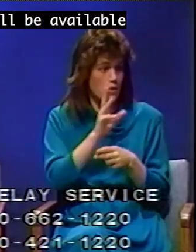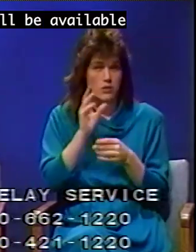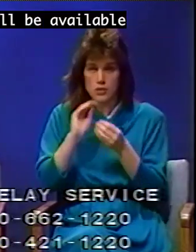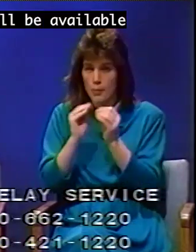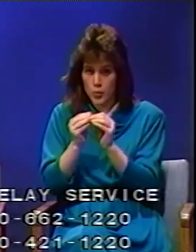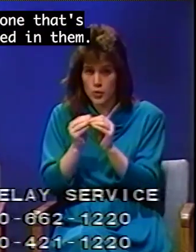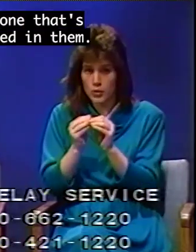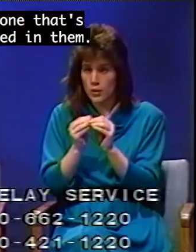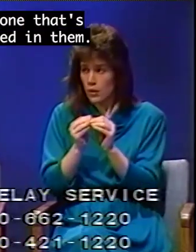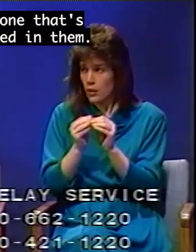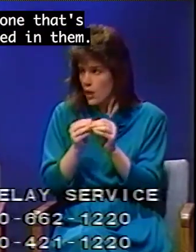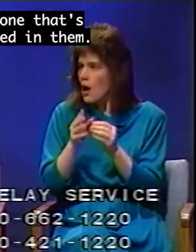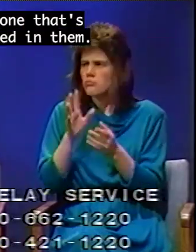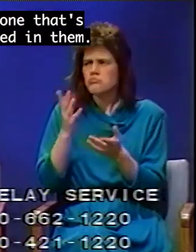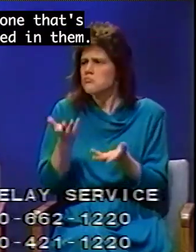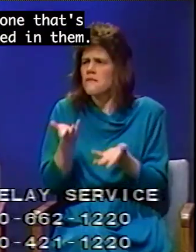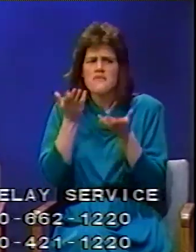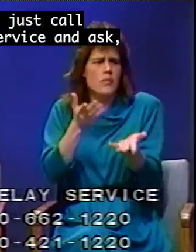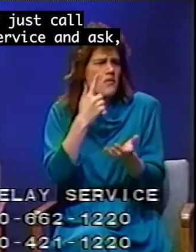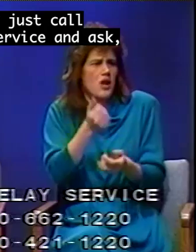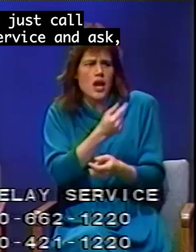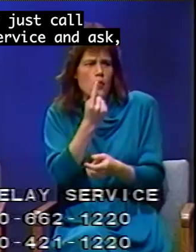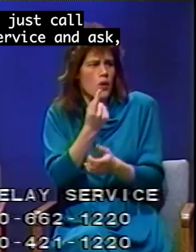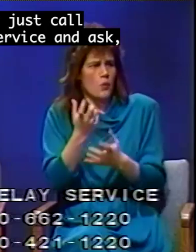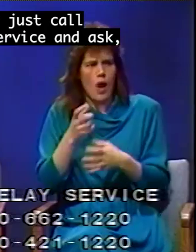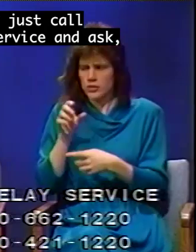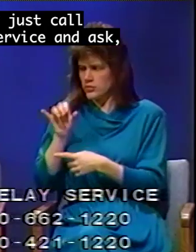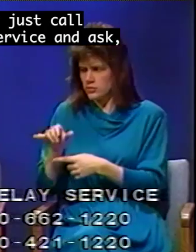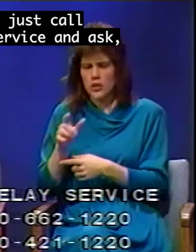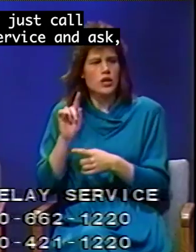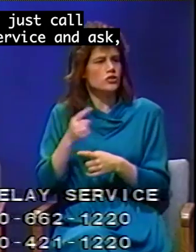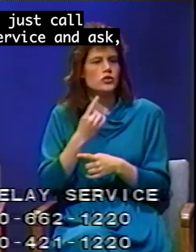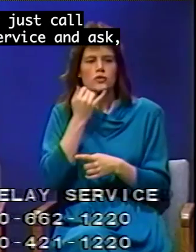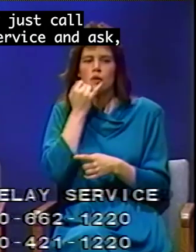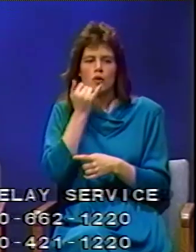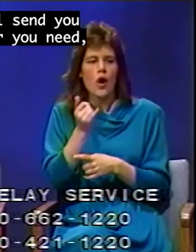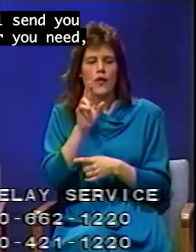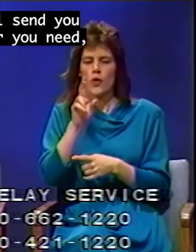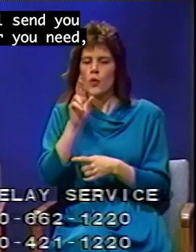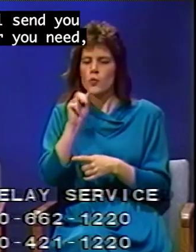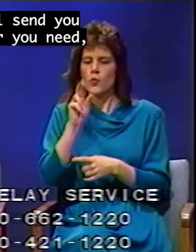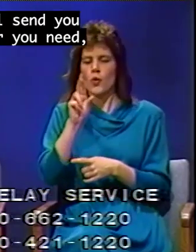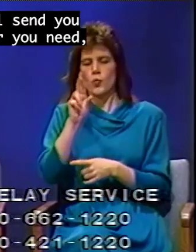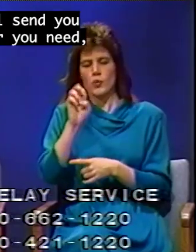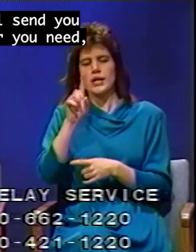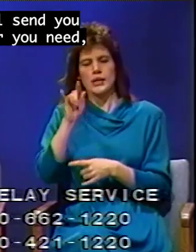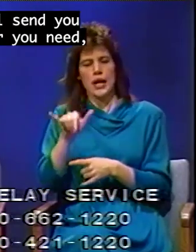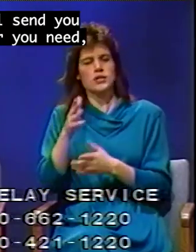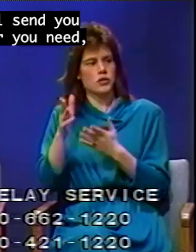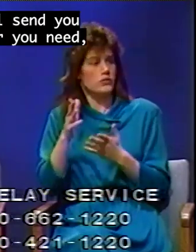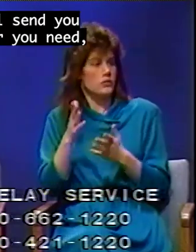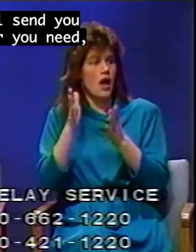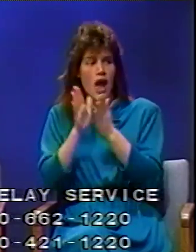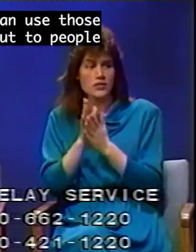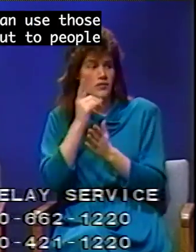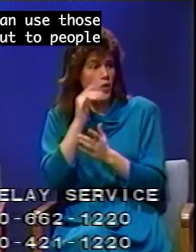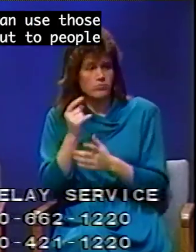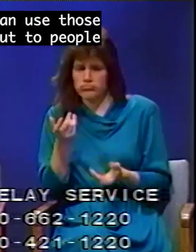be available for anyone that's interested in them. If they just call the Relay Service and ask, we will send you whatever you need.